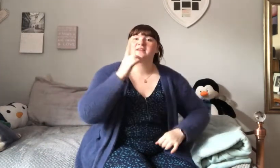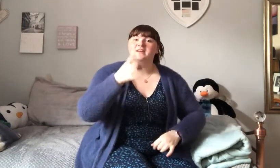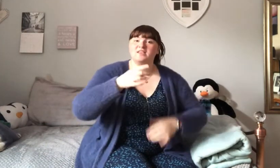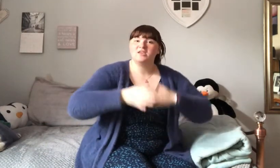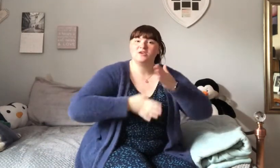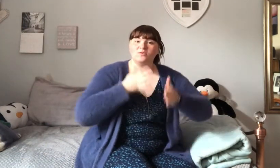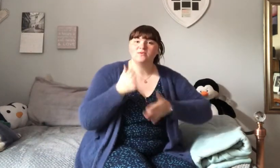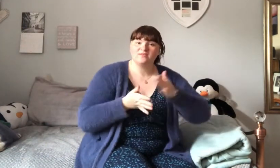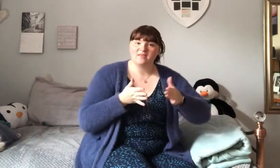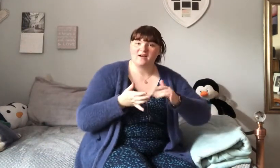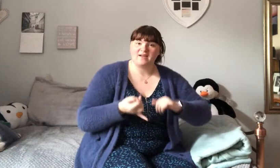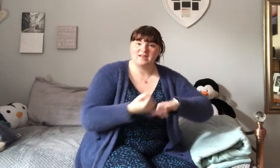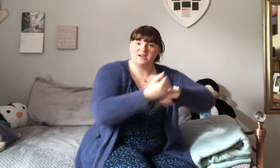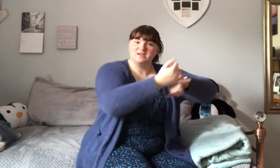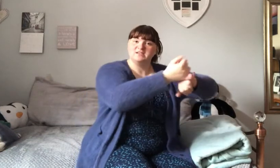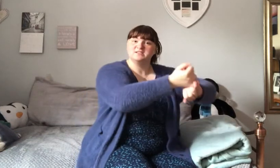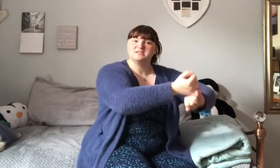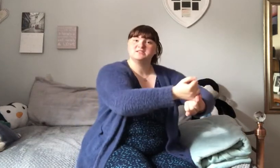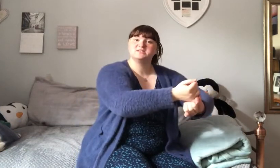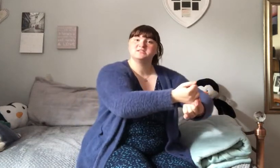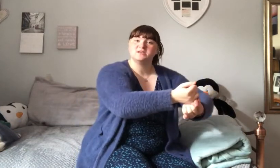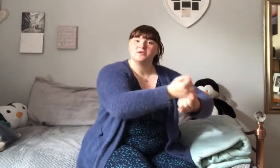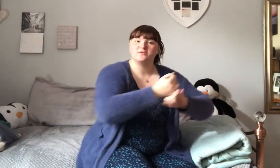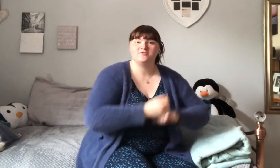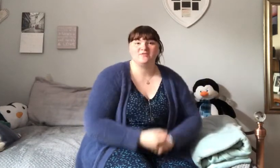Can you sign Sophie?